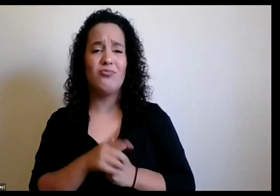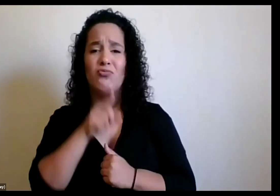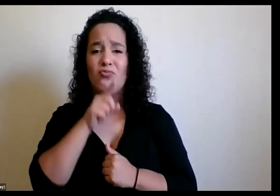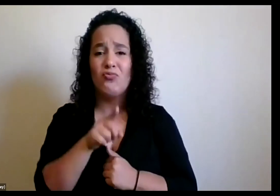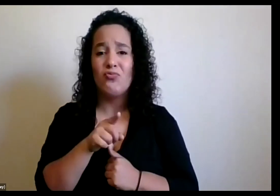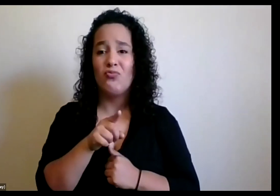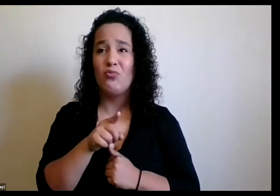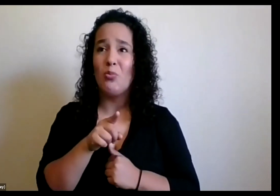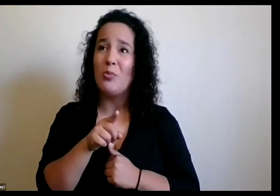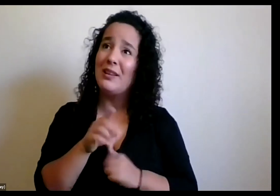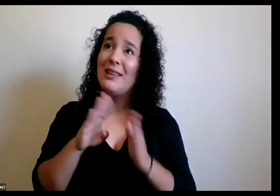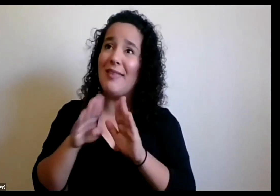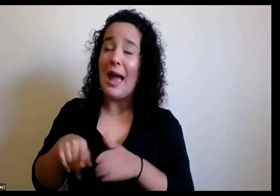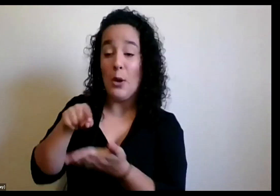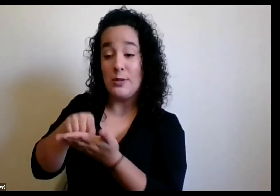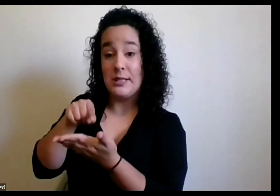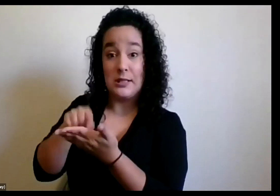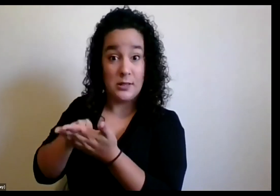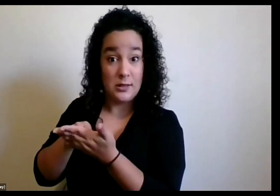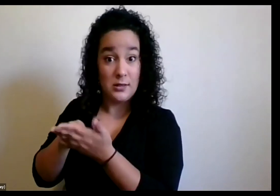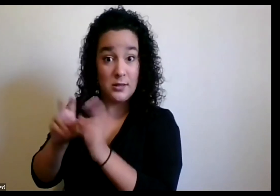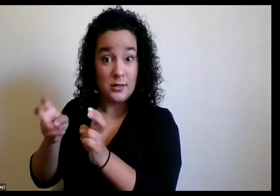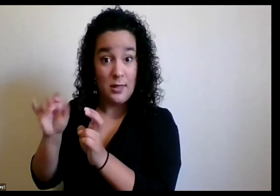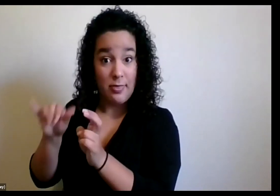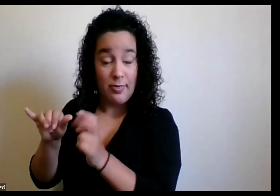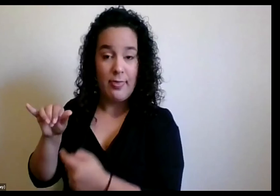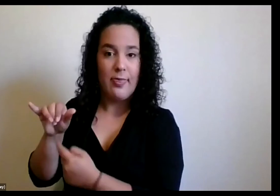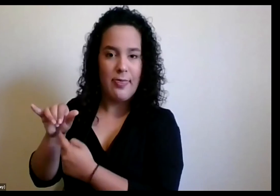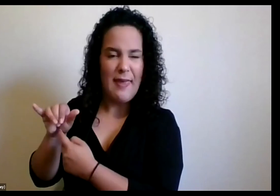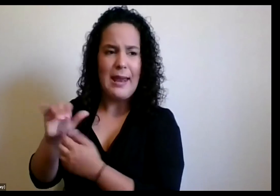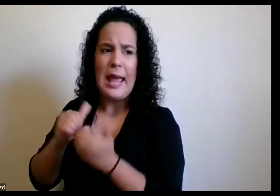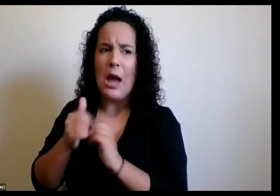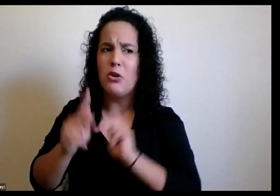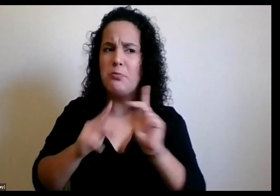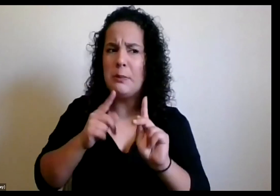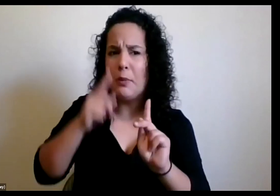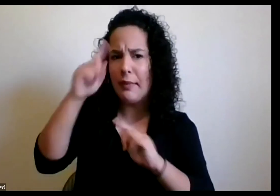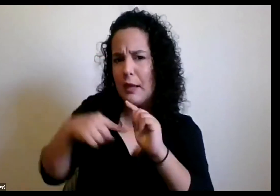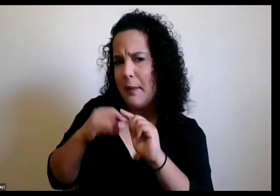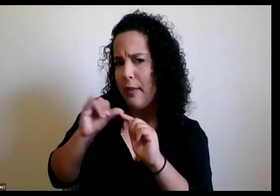housing affordability can and is being thought about. So the dream